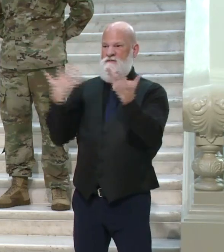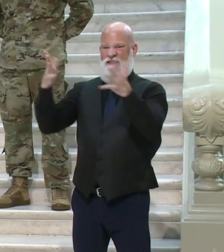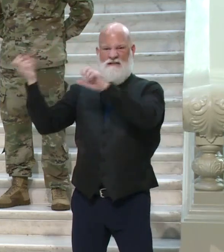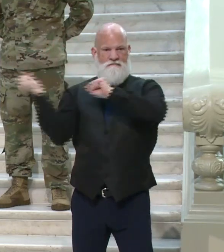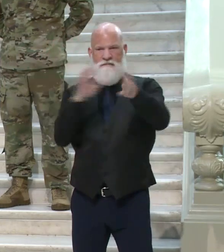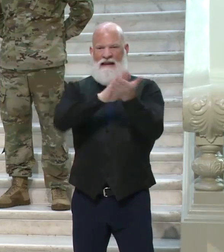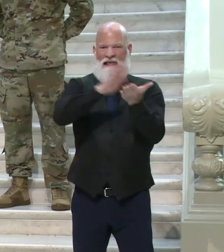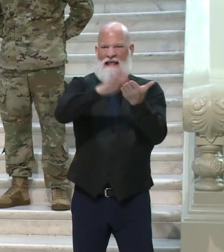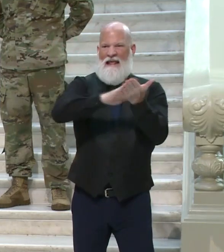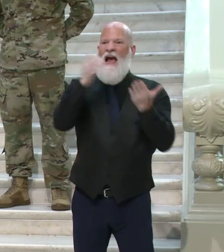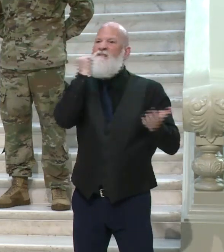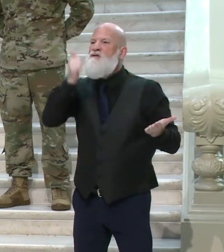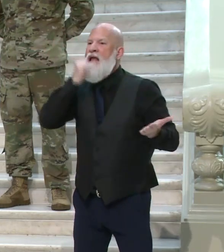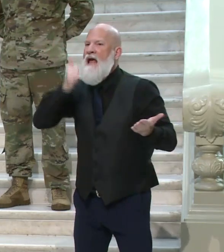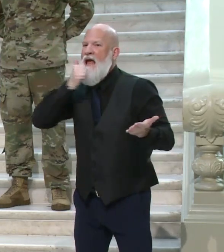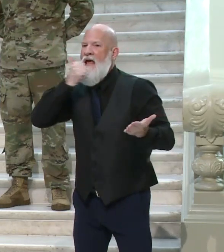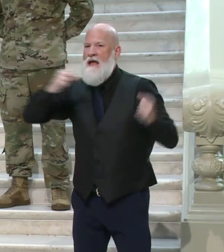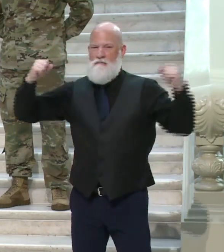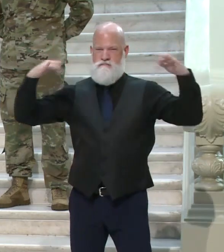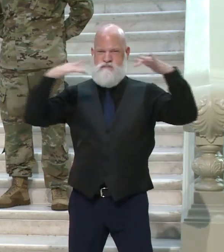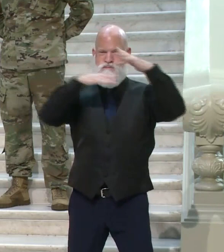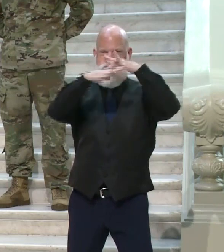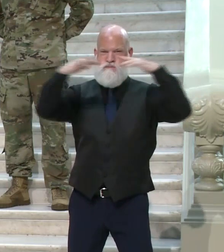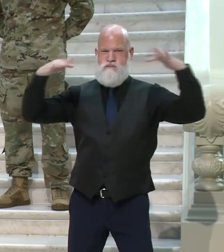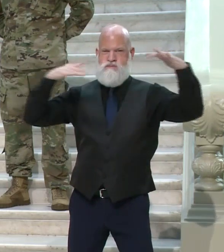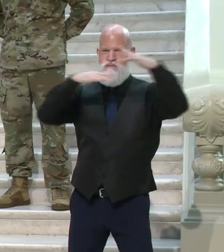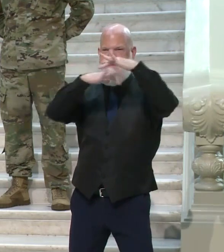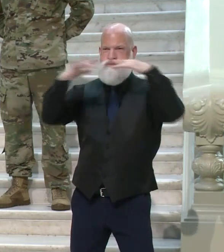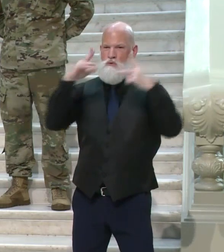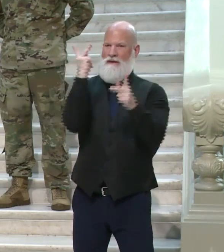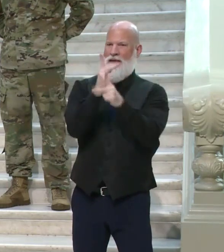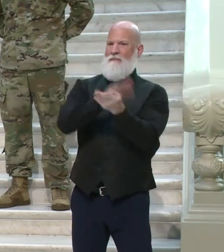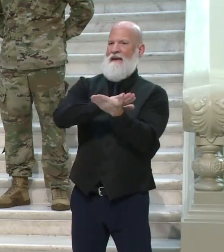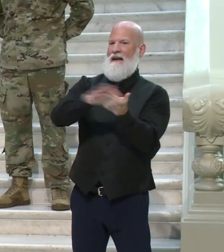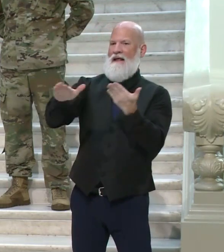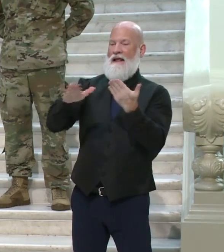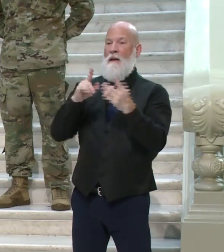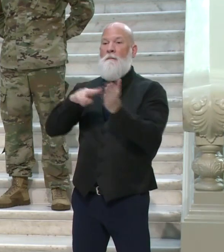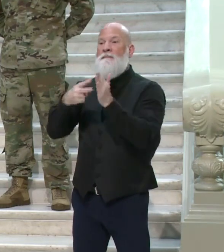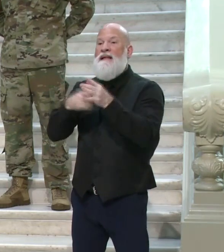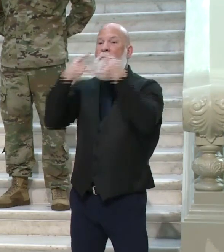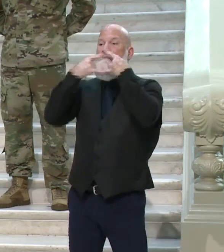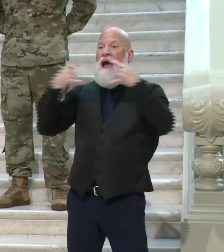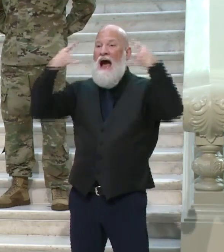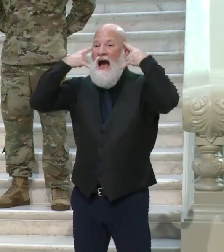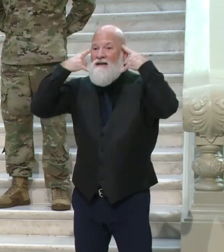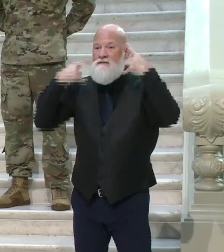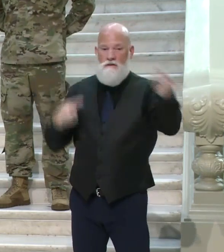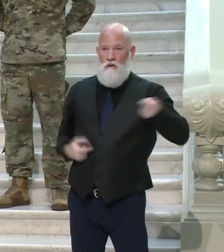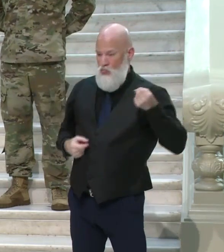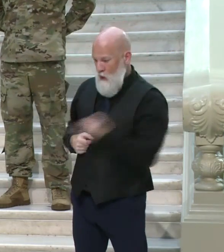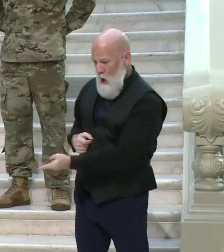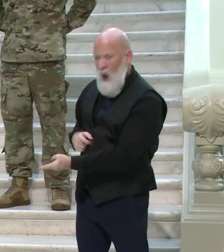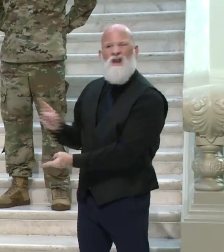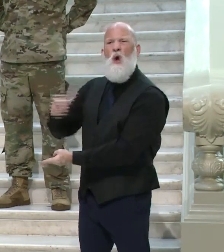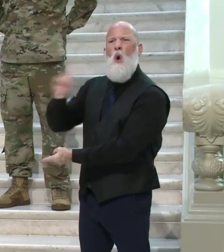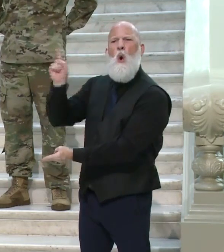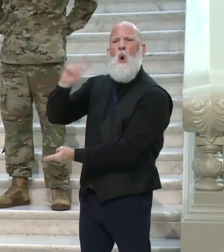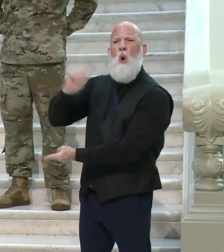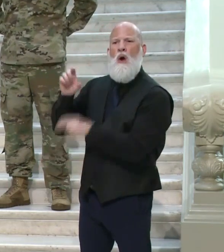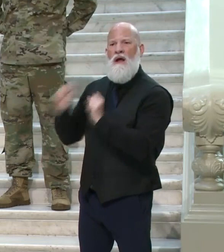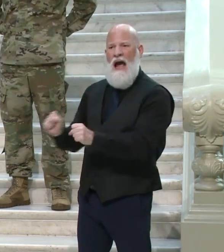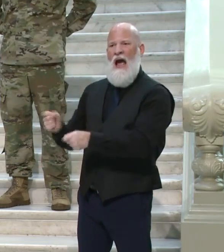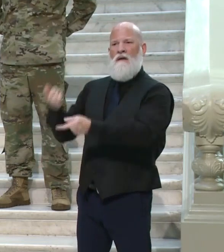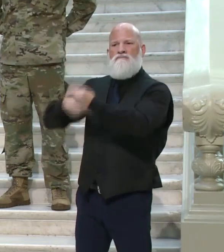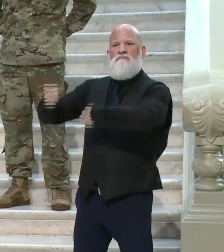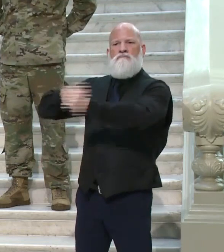be decontaminated up to 20 times. This system will give us the ability to recycle critical